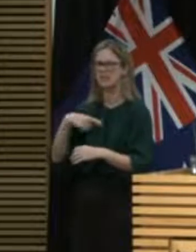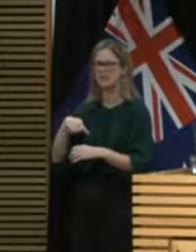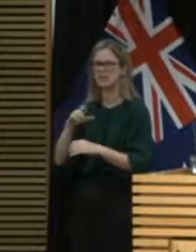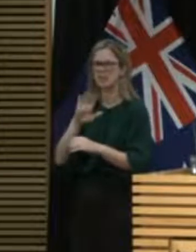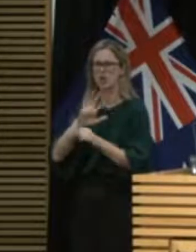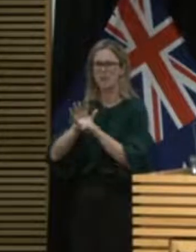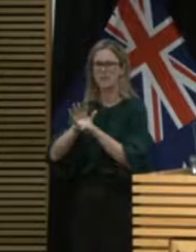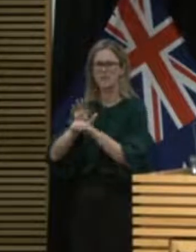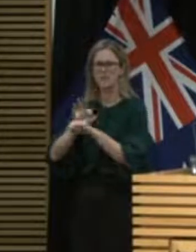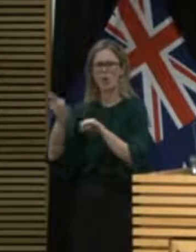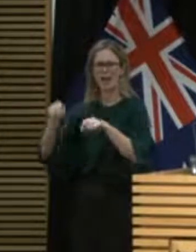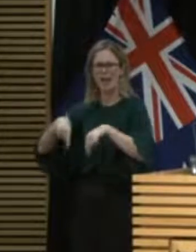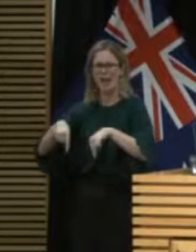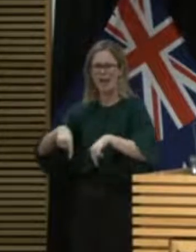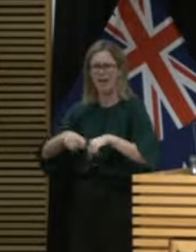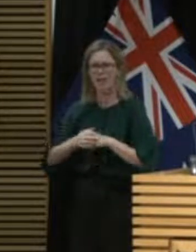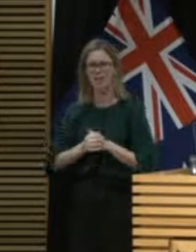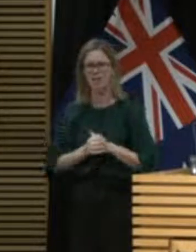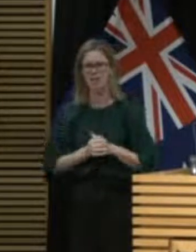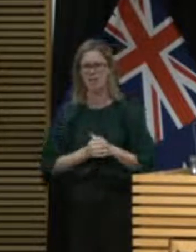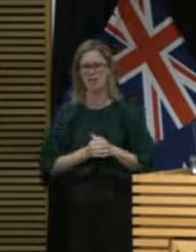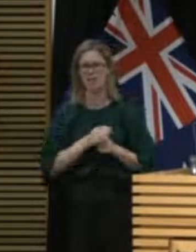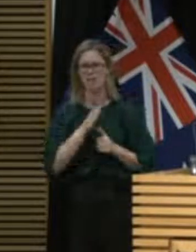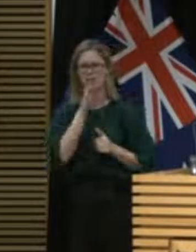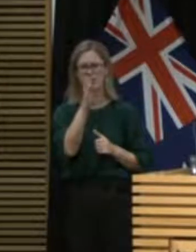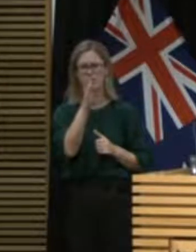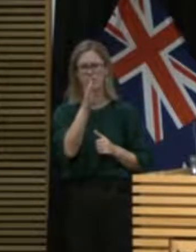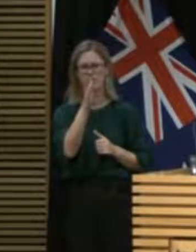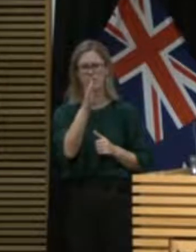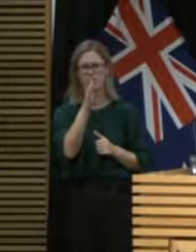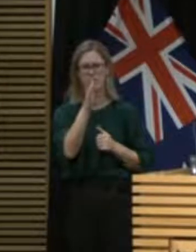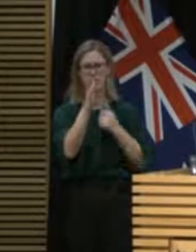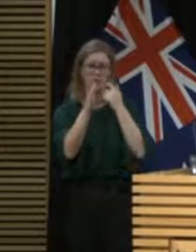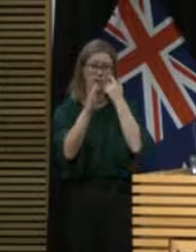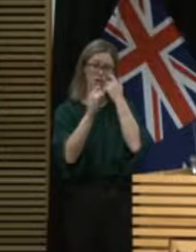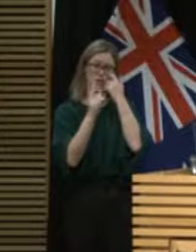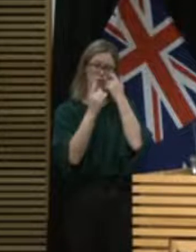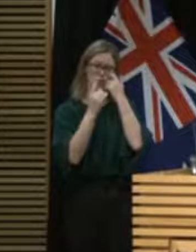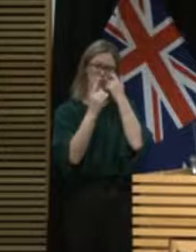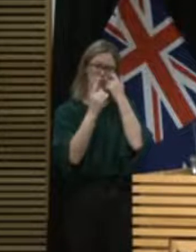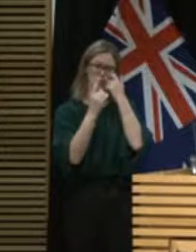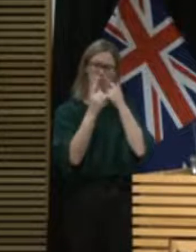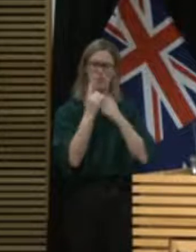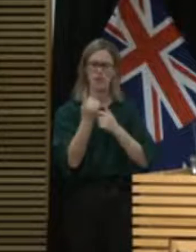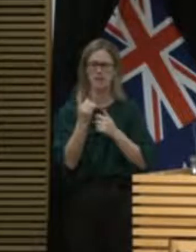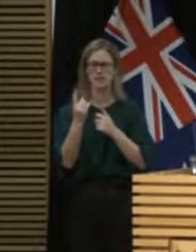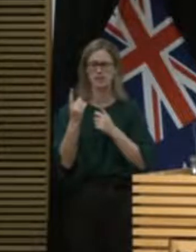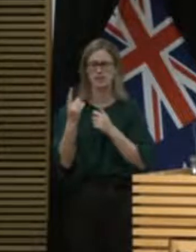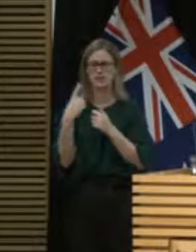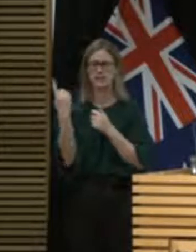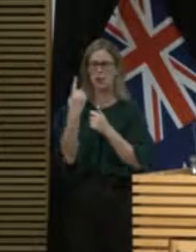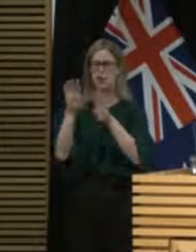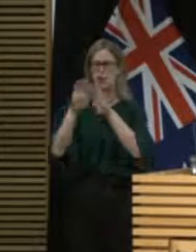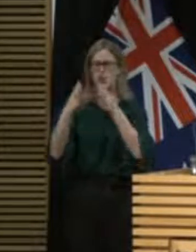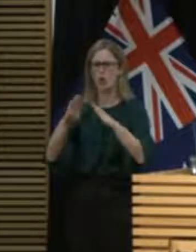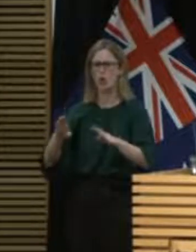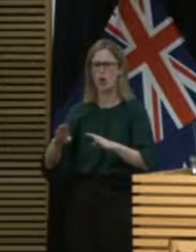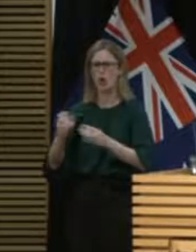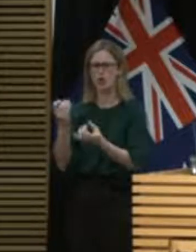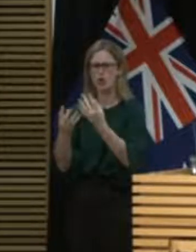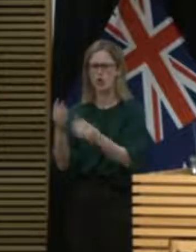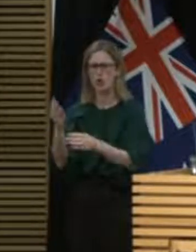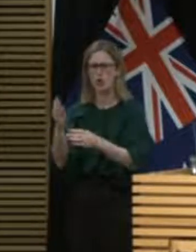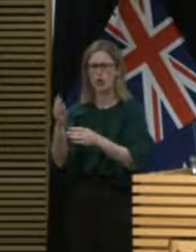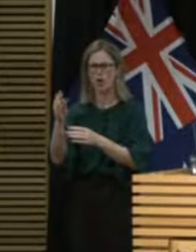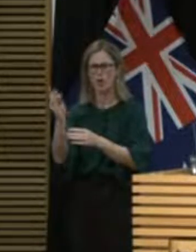simply isn't COVID. Could you, because, I mean, the way that it got there was from a case that was in Tokoroa or Rotorua, so could you just require one at